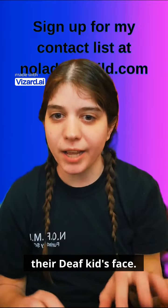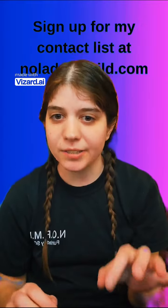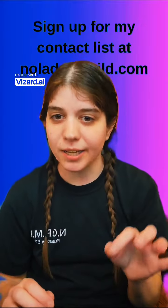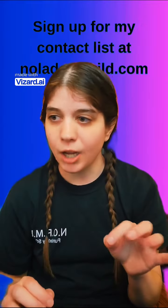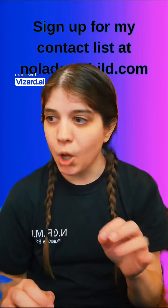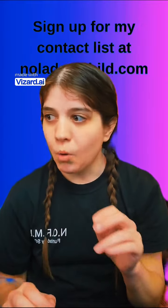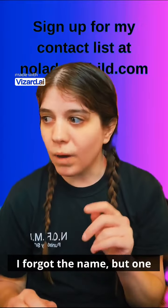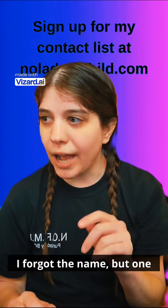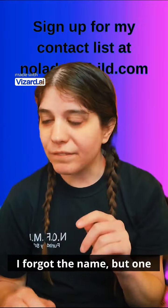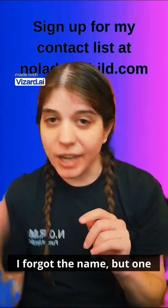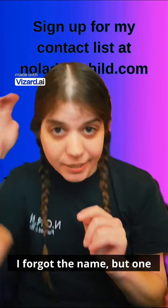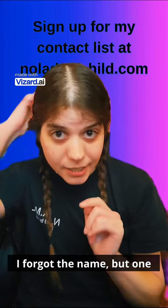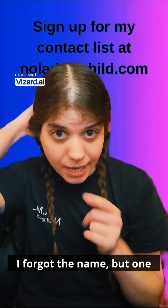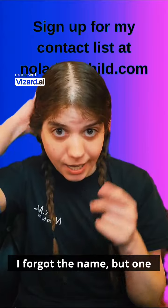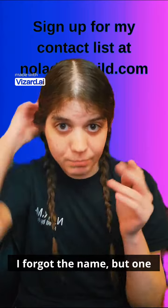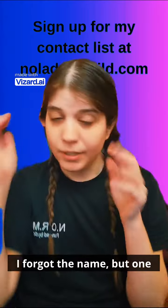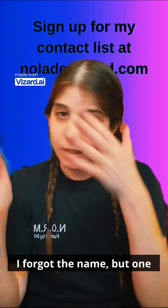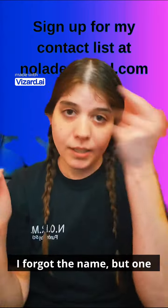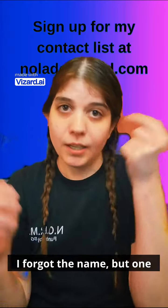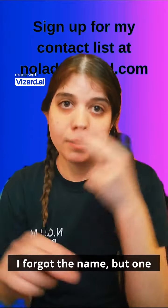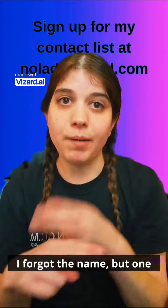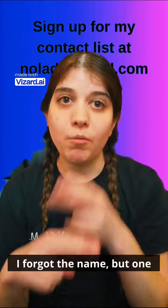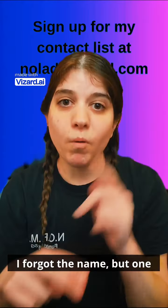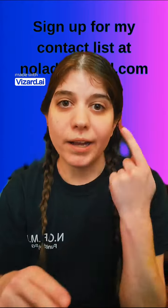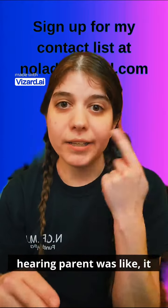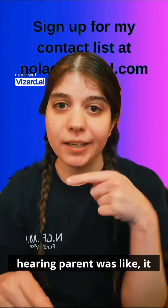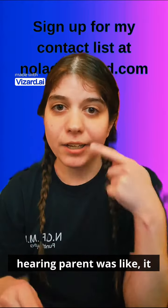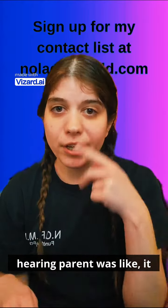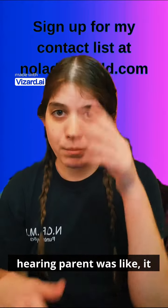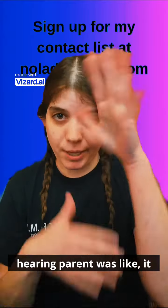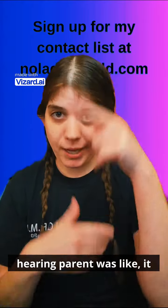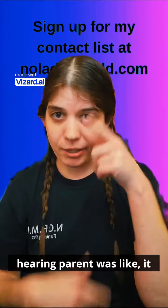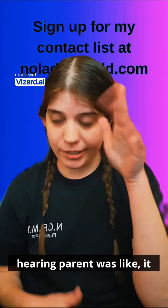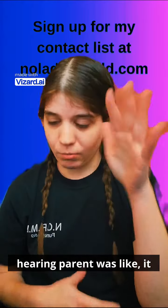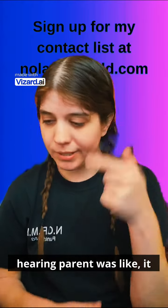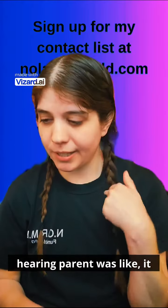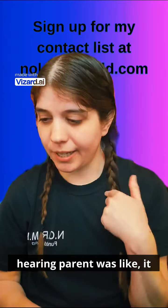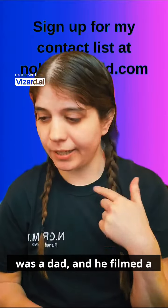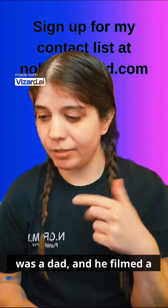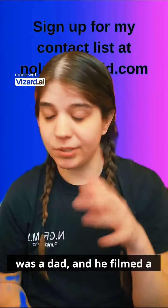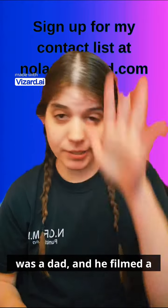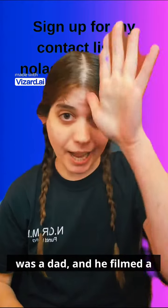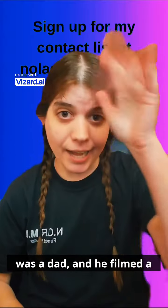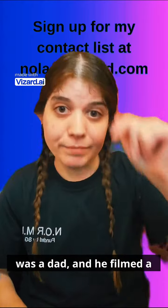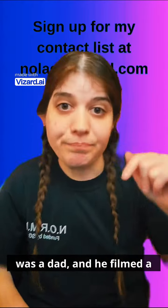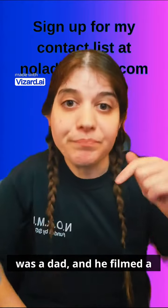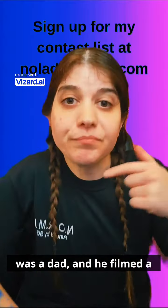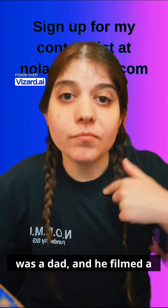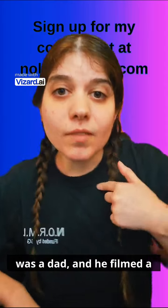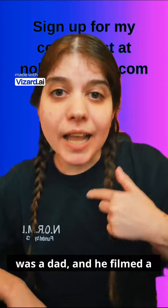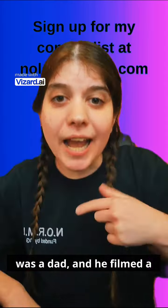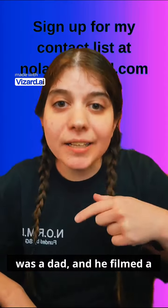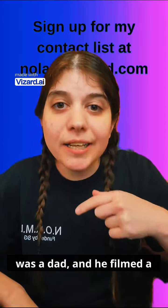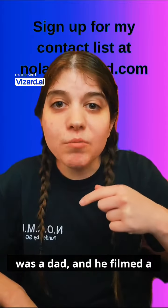Like, I forgot the name, but one hearing parent was like, it was a dad, and